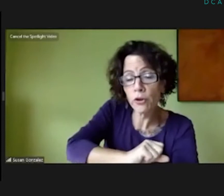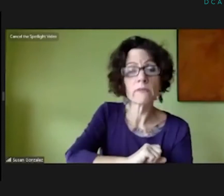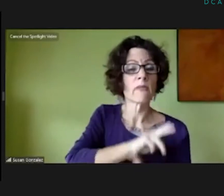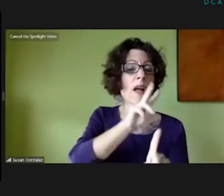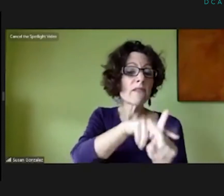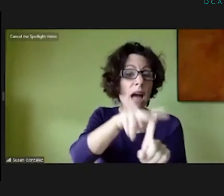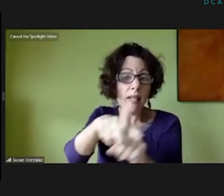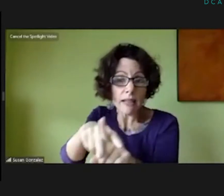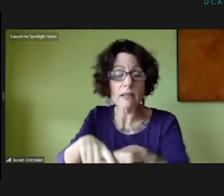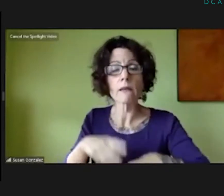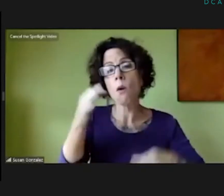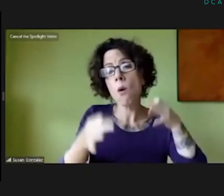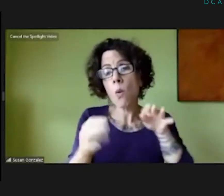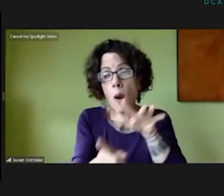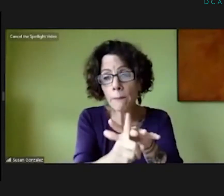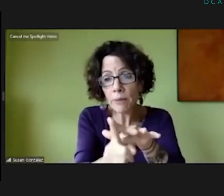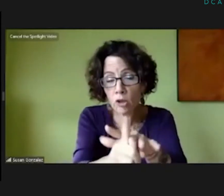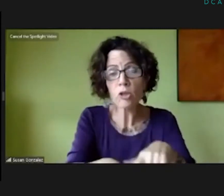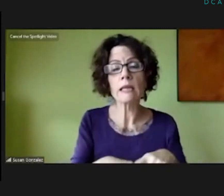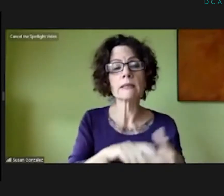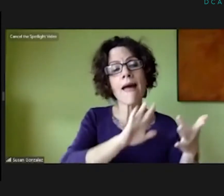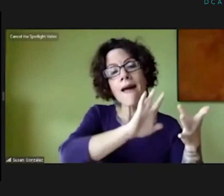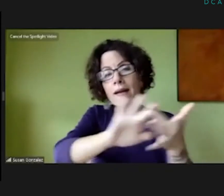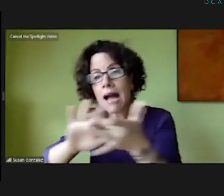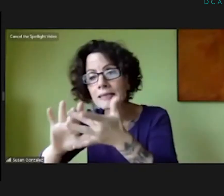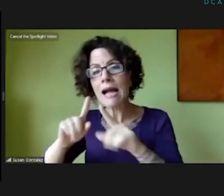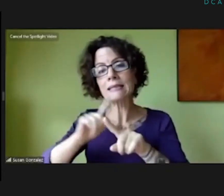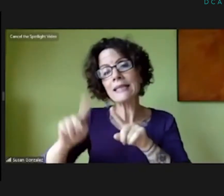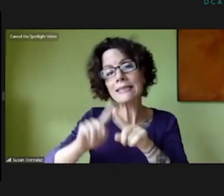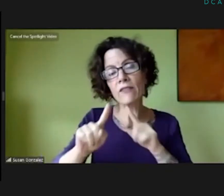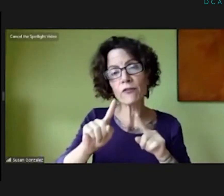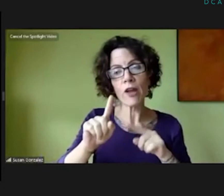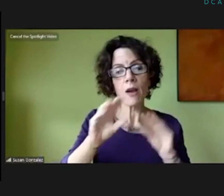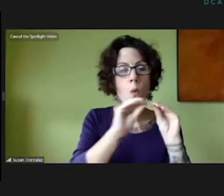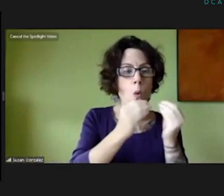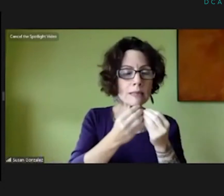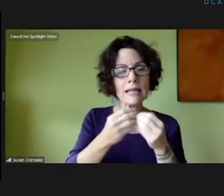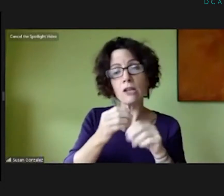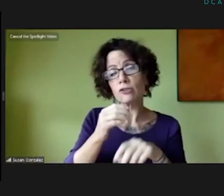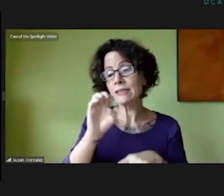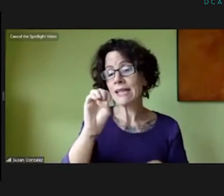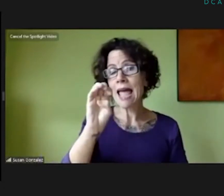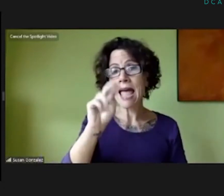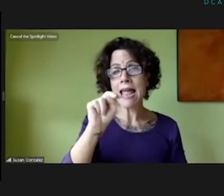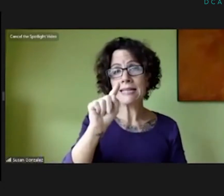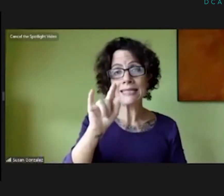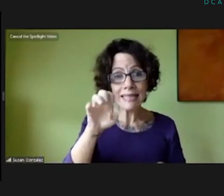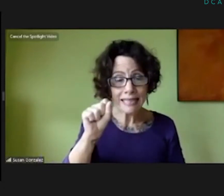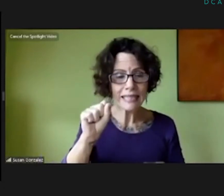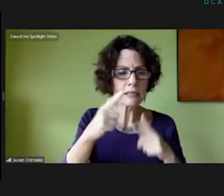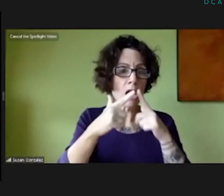Detail management requires a lot of additional paperwork, filings, court